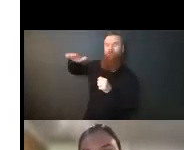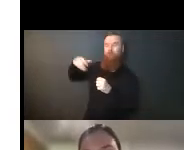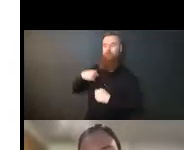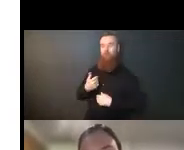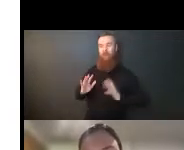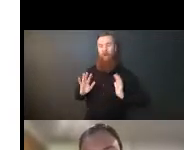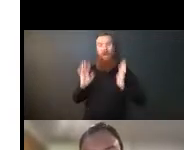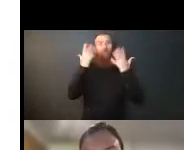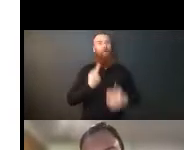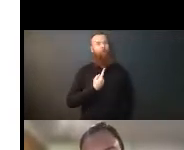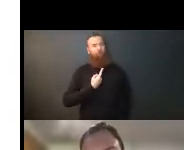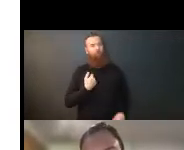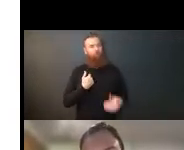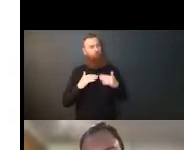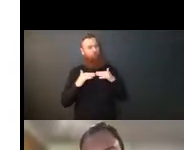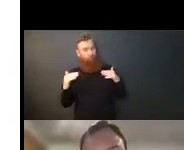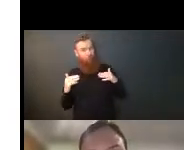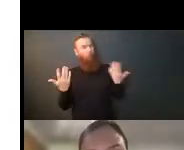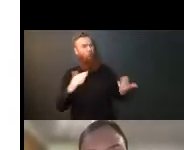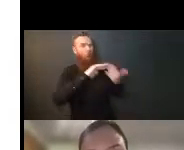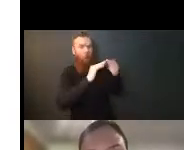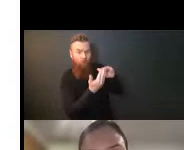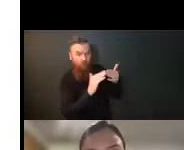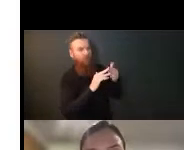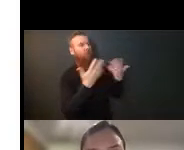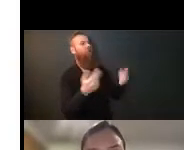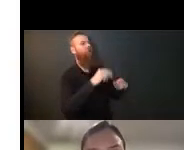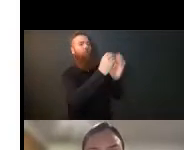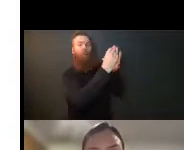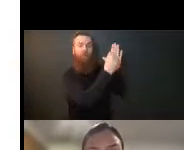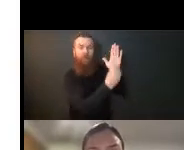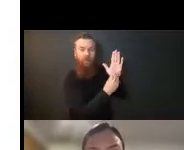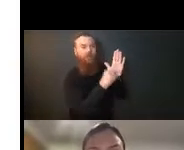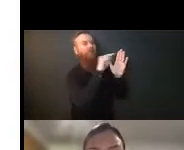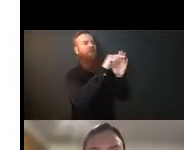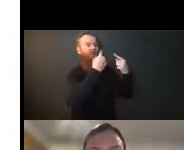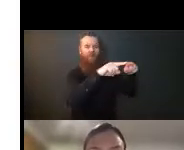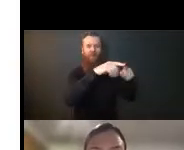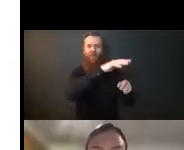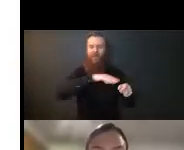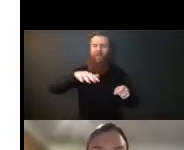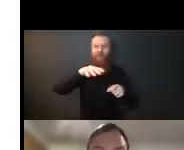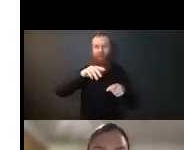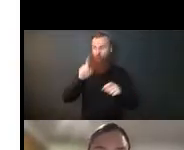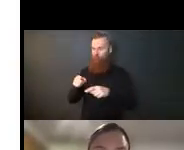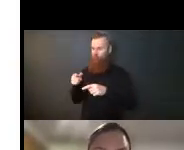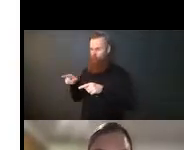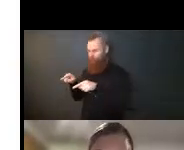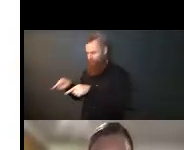household, policy, environment, that sort of thing. So we are really seeking to have a toolkit that